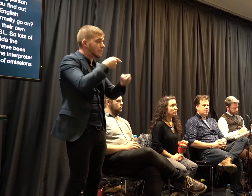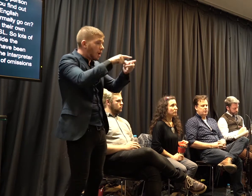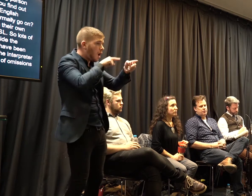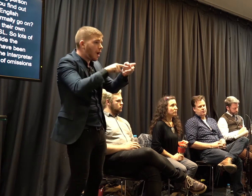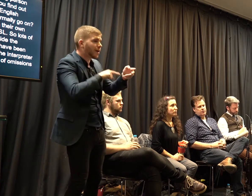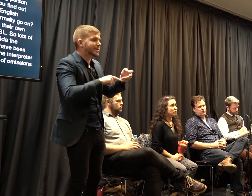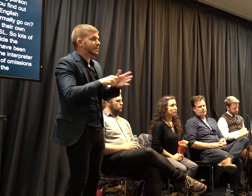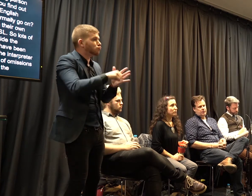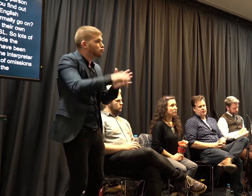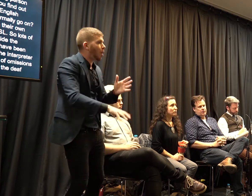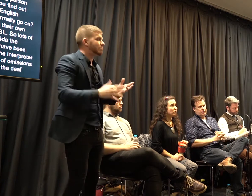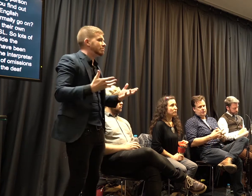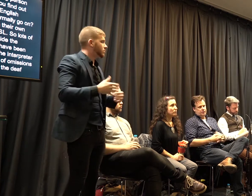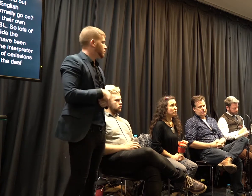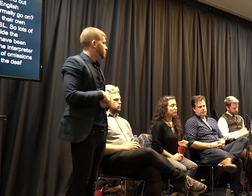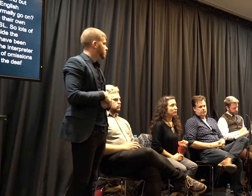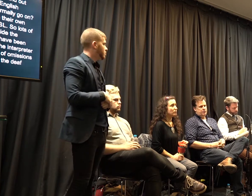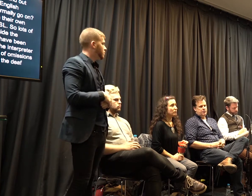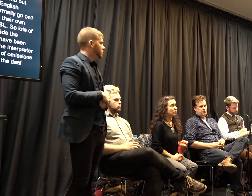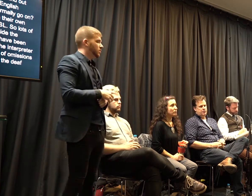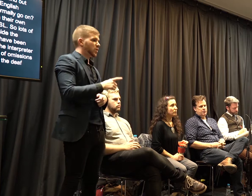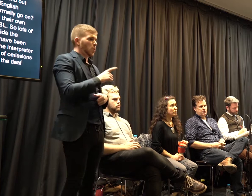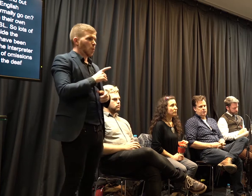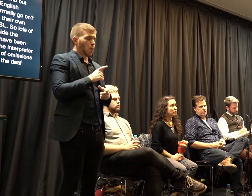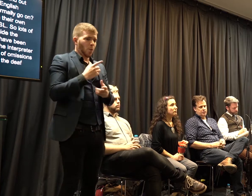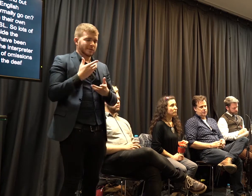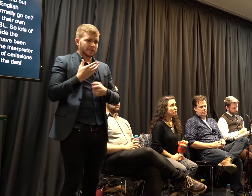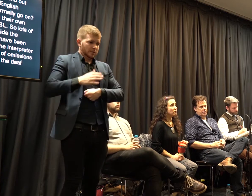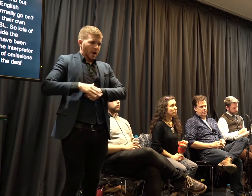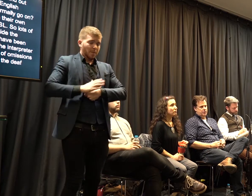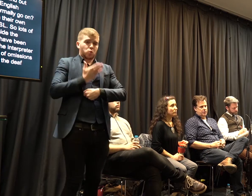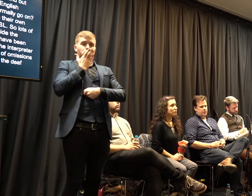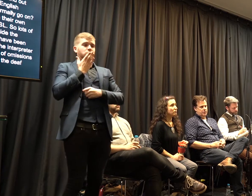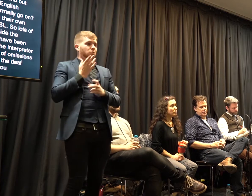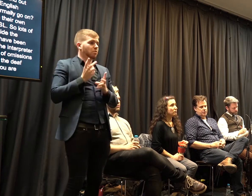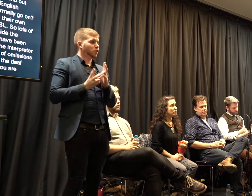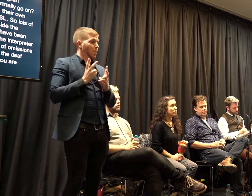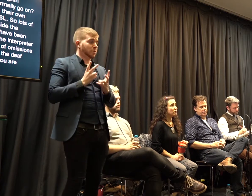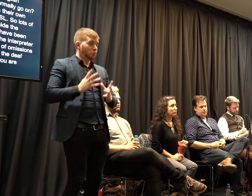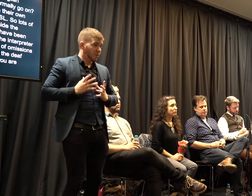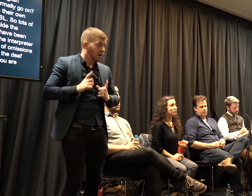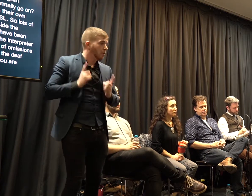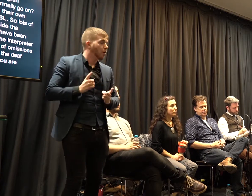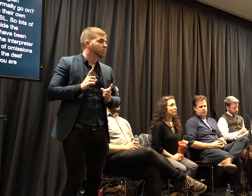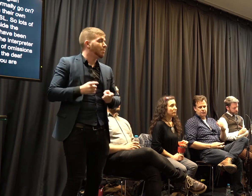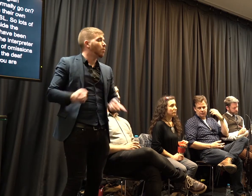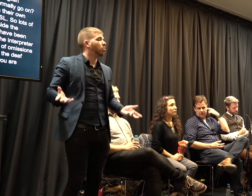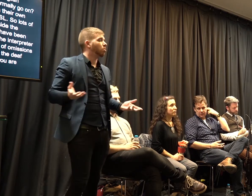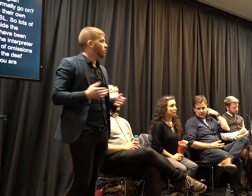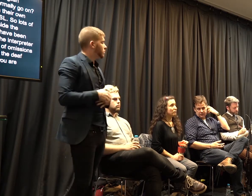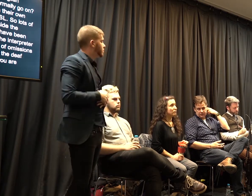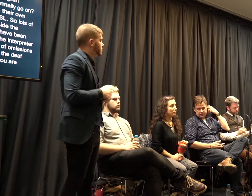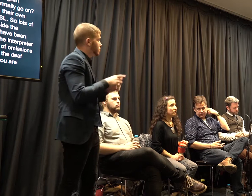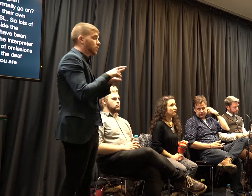group, because of the amount of time that you're actually interpreting. And also issues